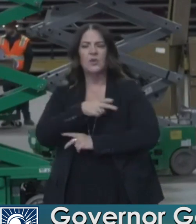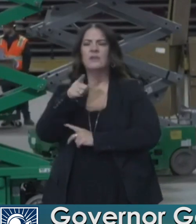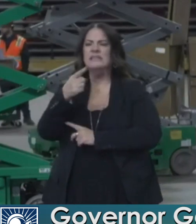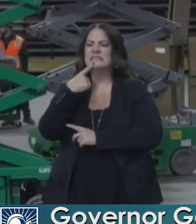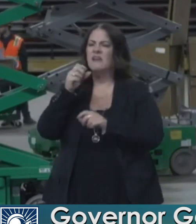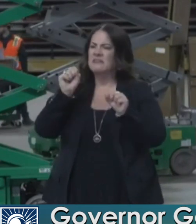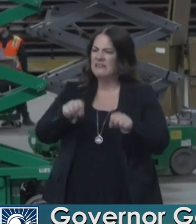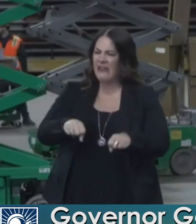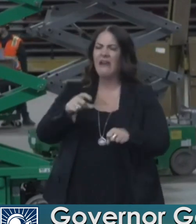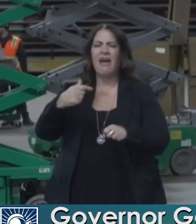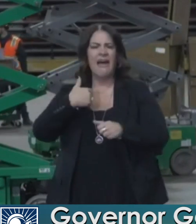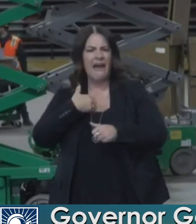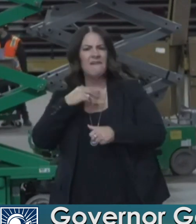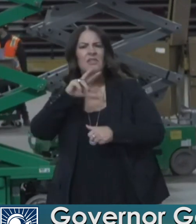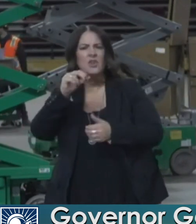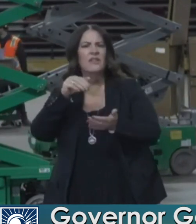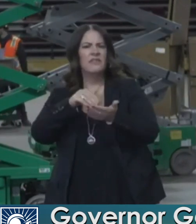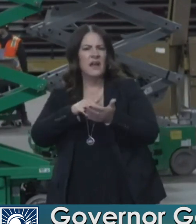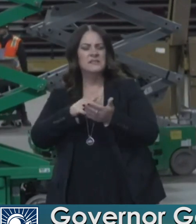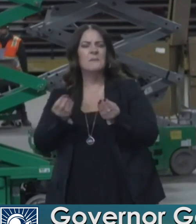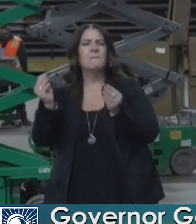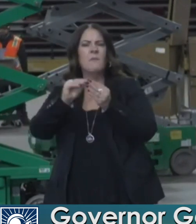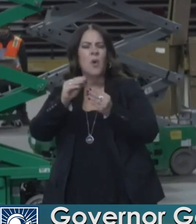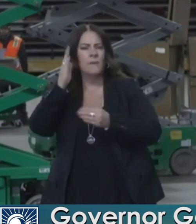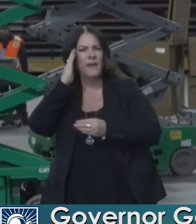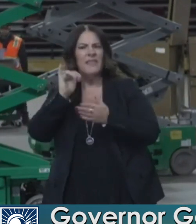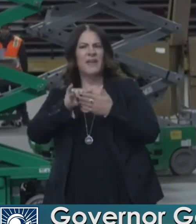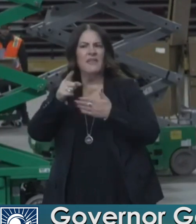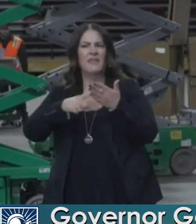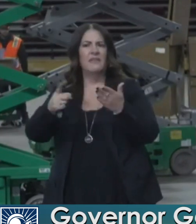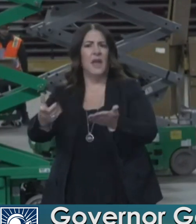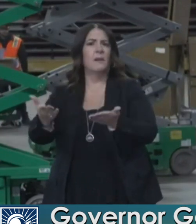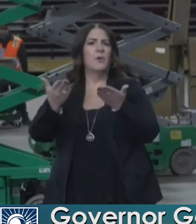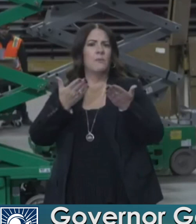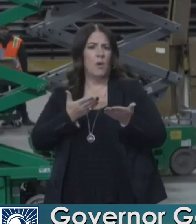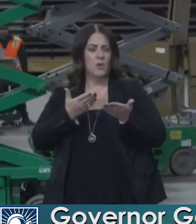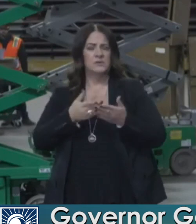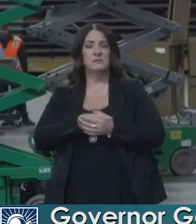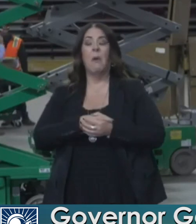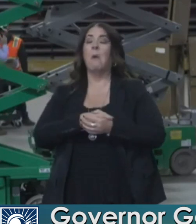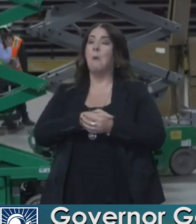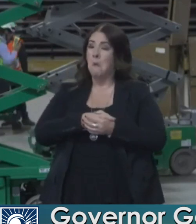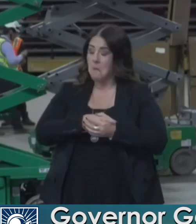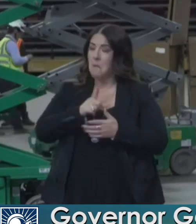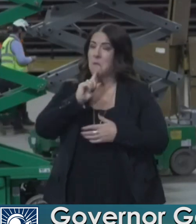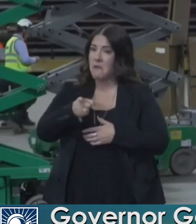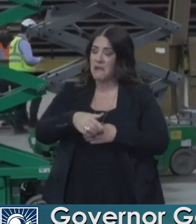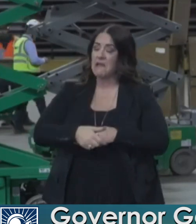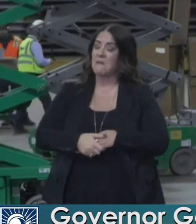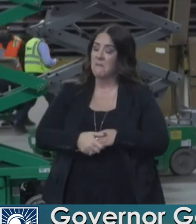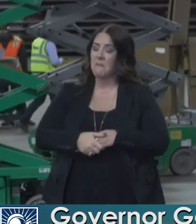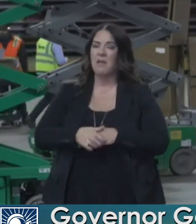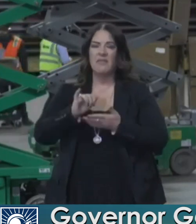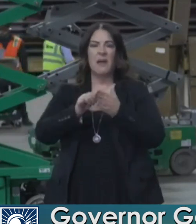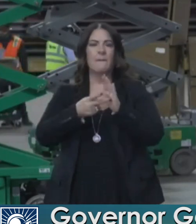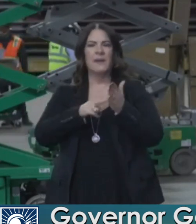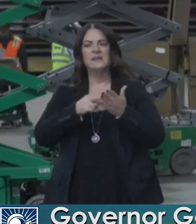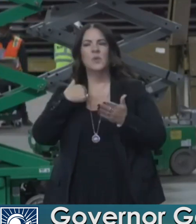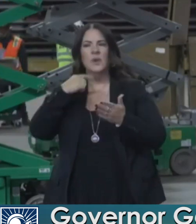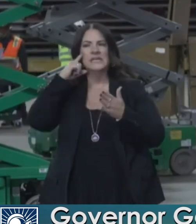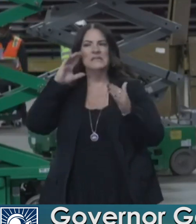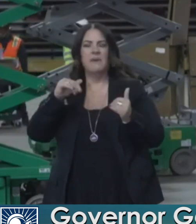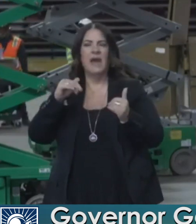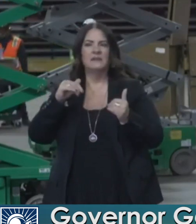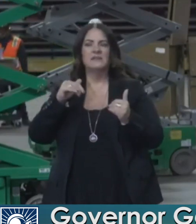than the 30,000 beds that they originally proposed. That was represented about a 40% surge.